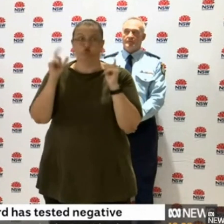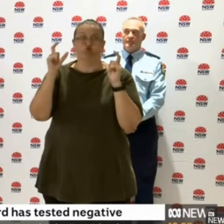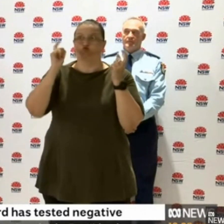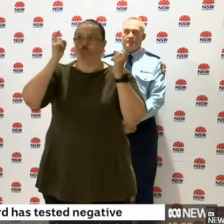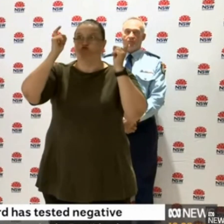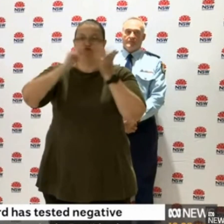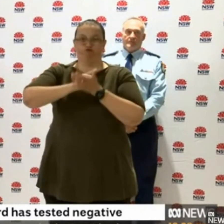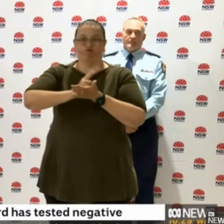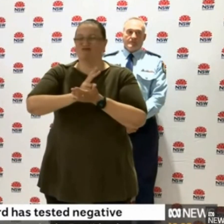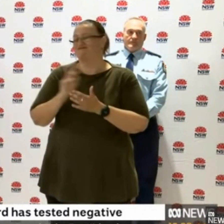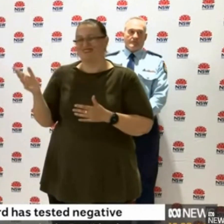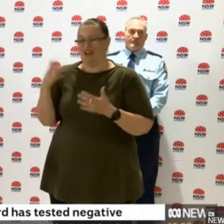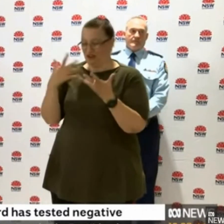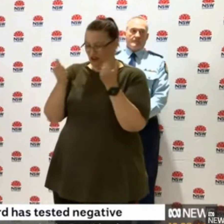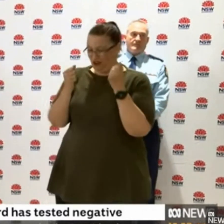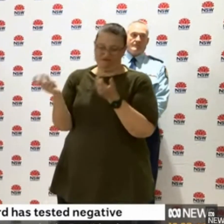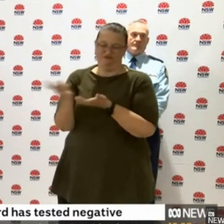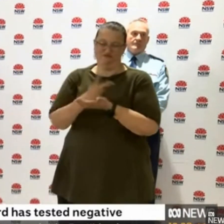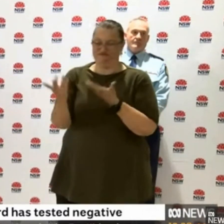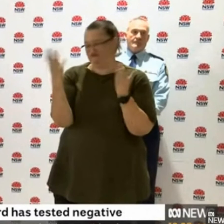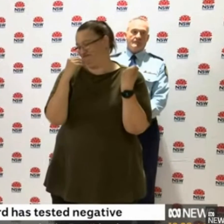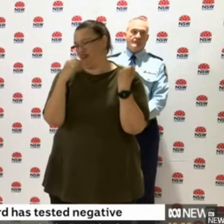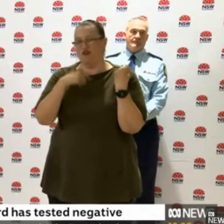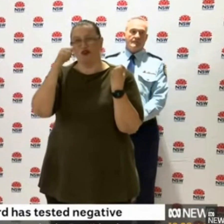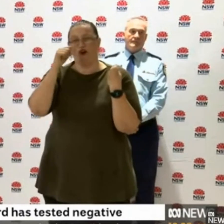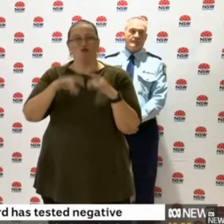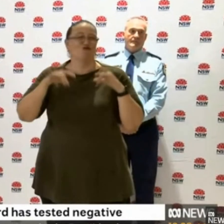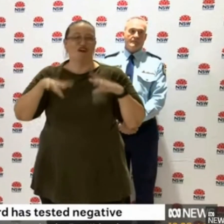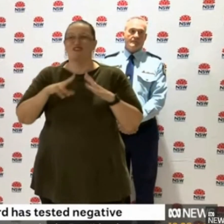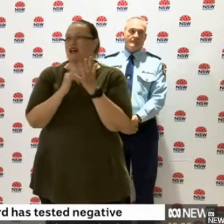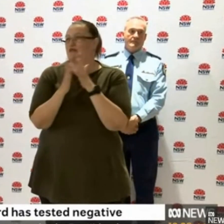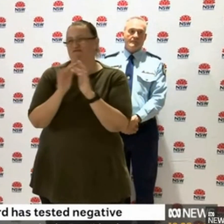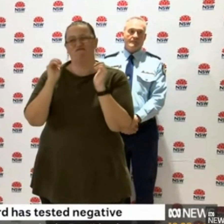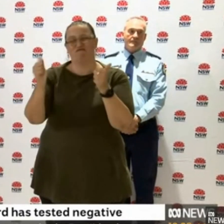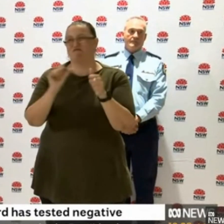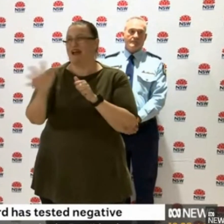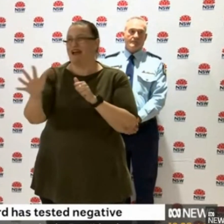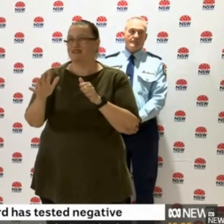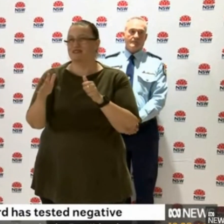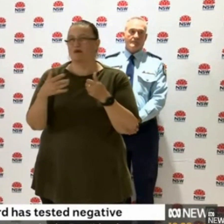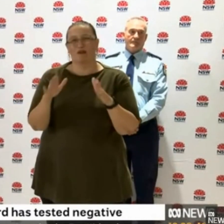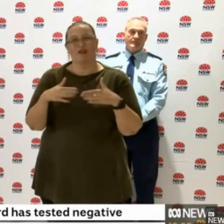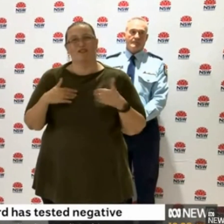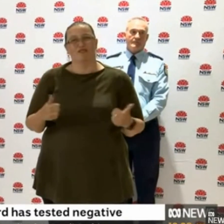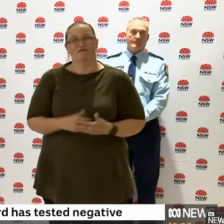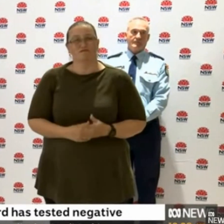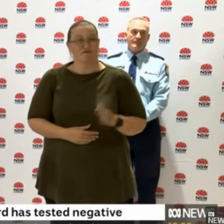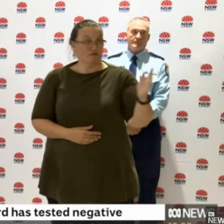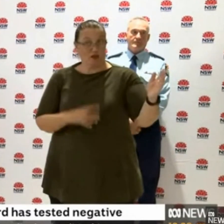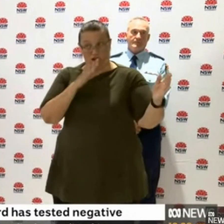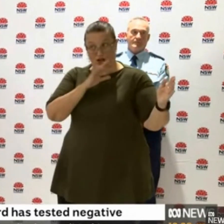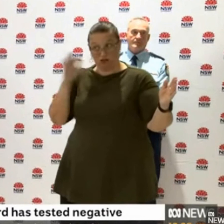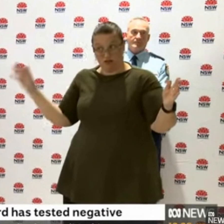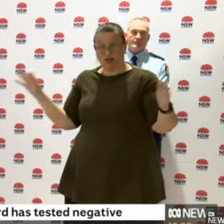team in the country managing it. Are you frustrated, Minister, that another case, another lead from hotel quarantine has broken